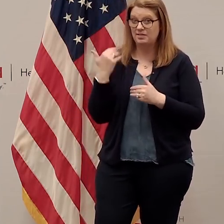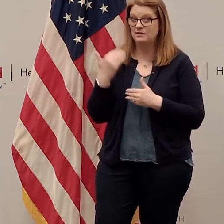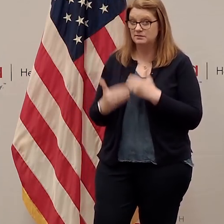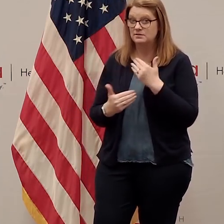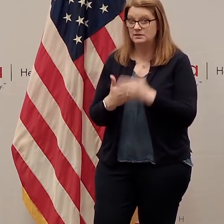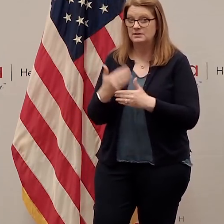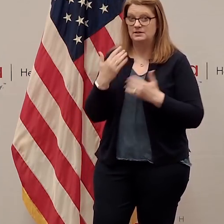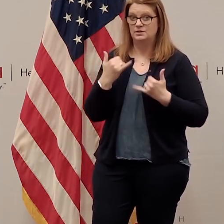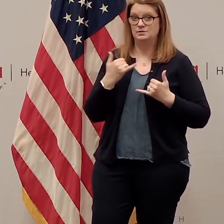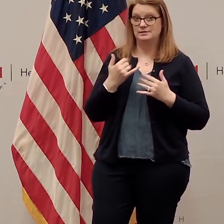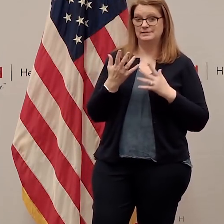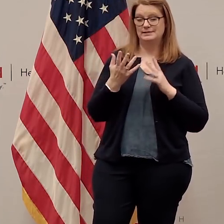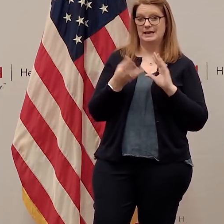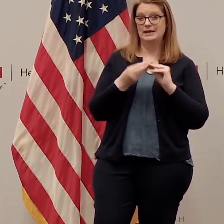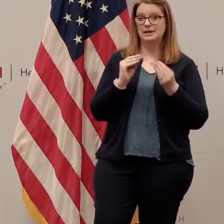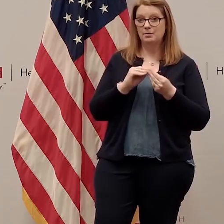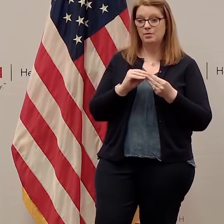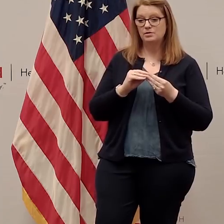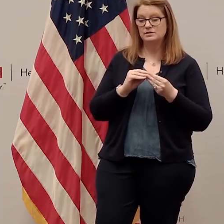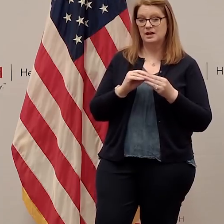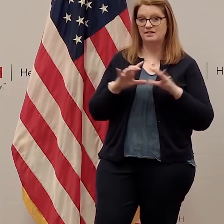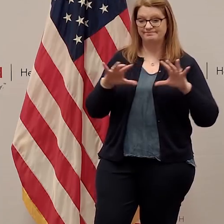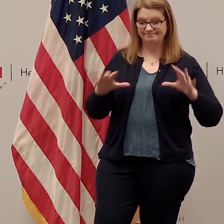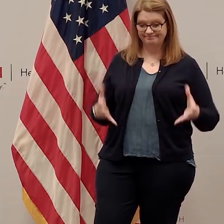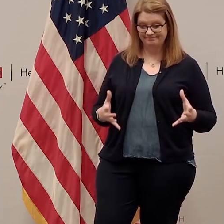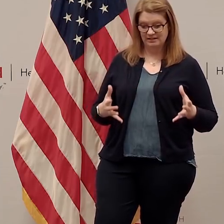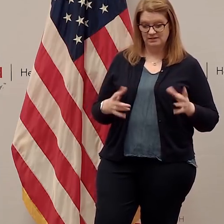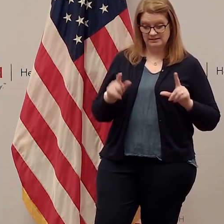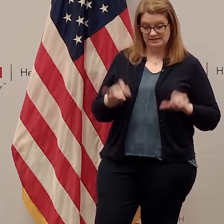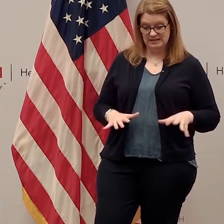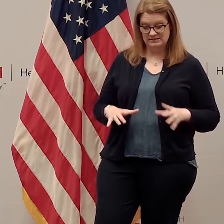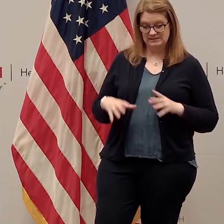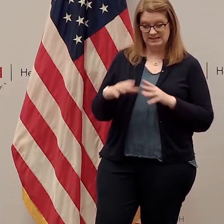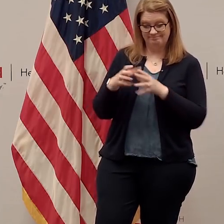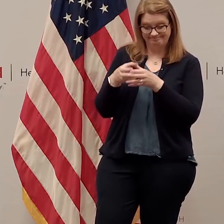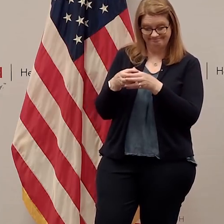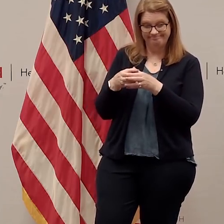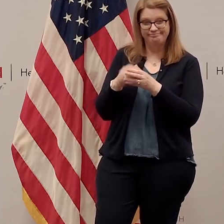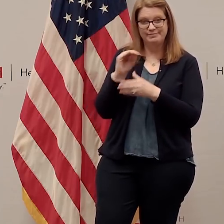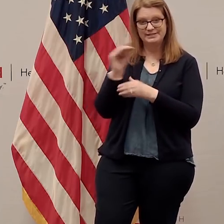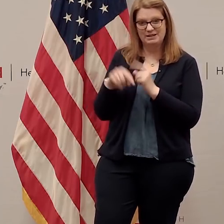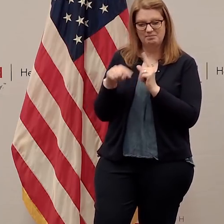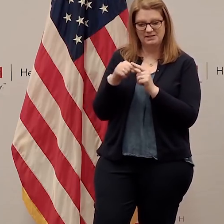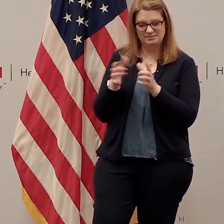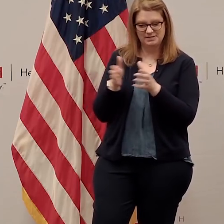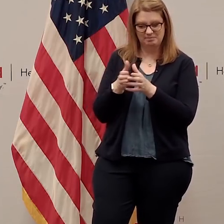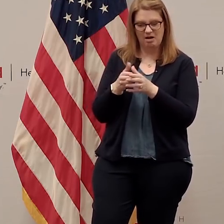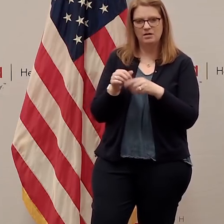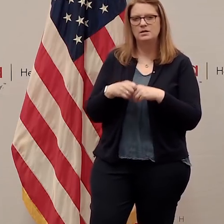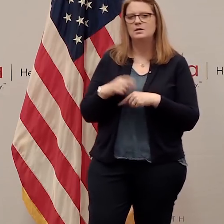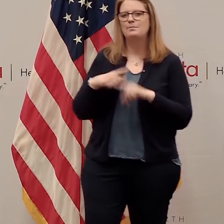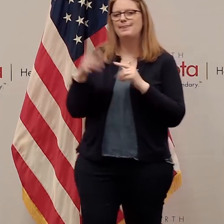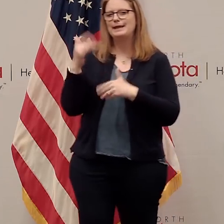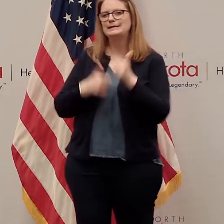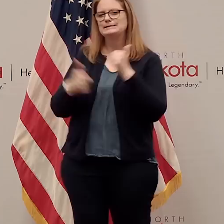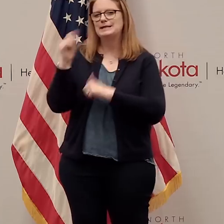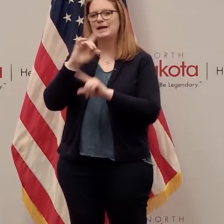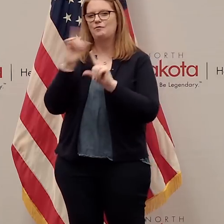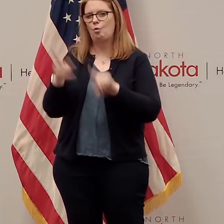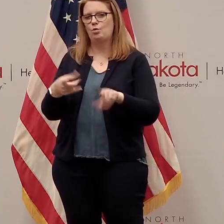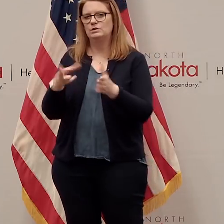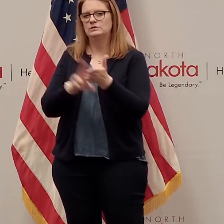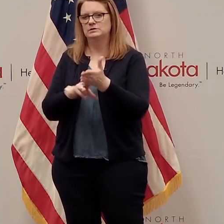with today's numbers and the low % positives. So we're getting those out. The actual executive order will come tomorrow, so there'll be more